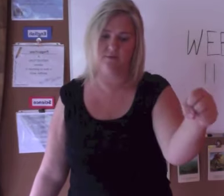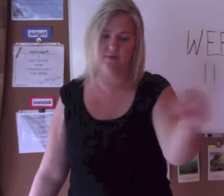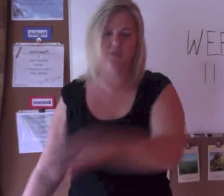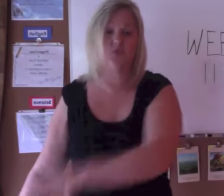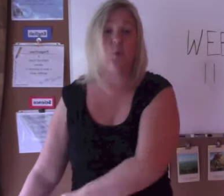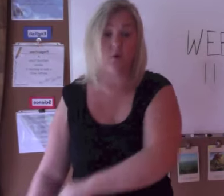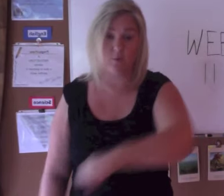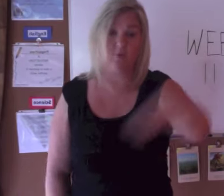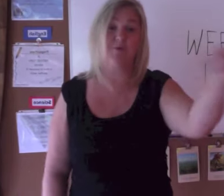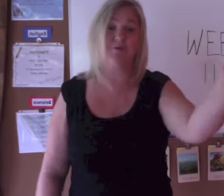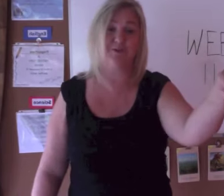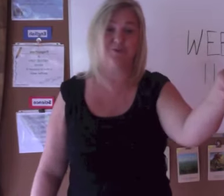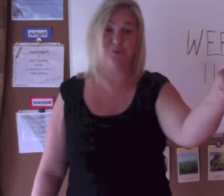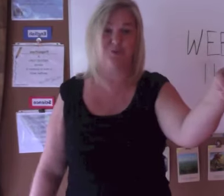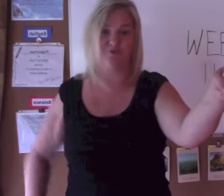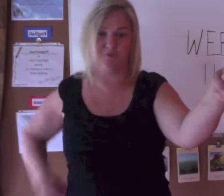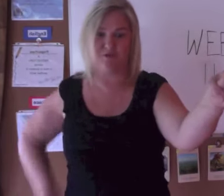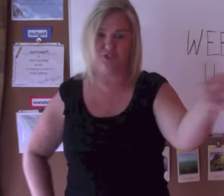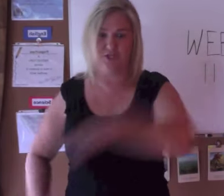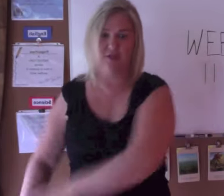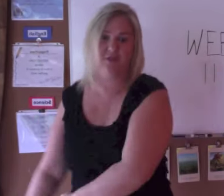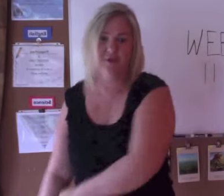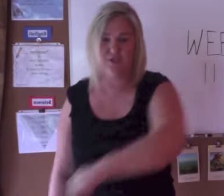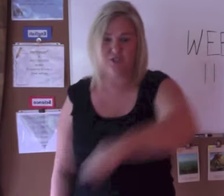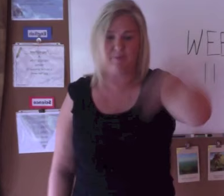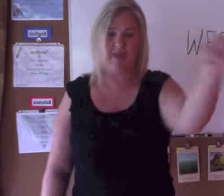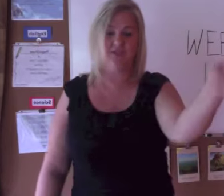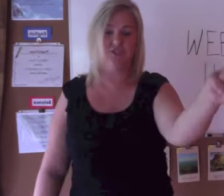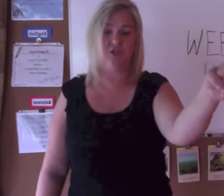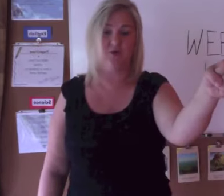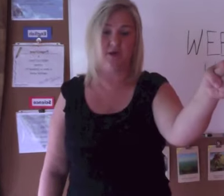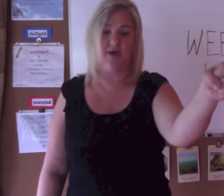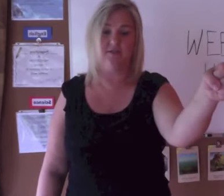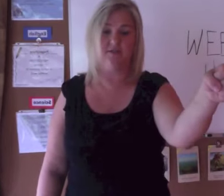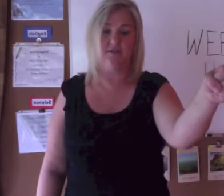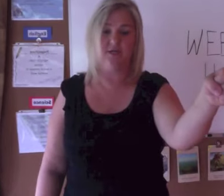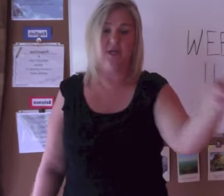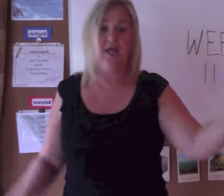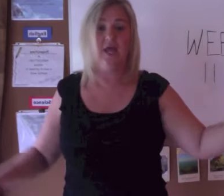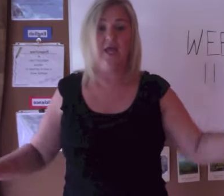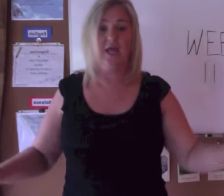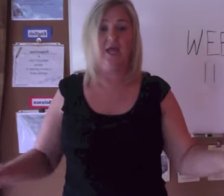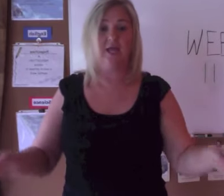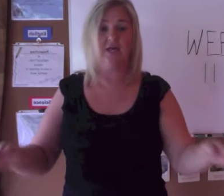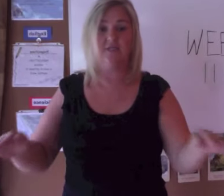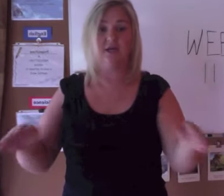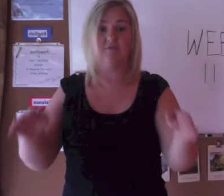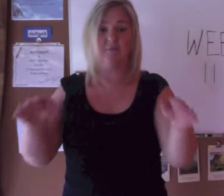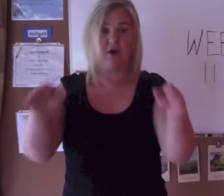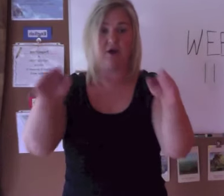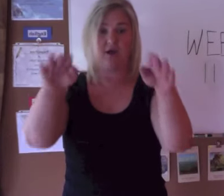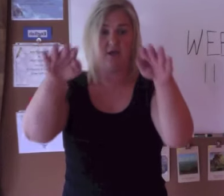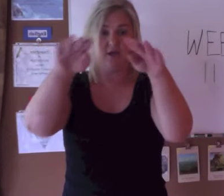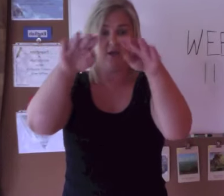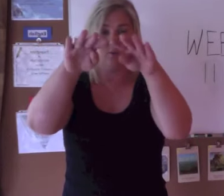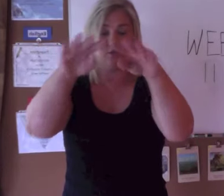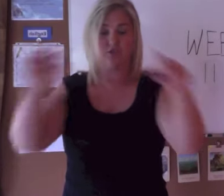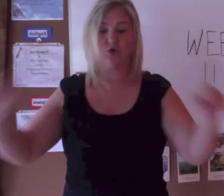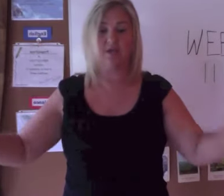a sword. We're removing a sword from our sheath. Japan's shoguns. Incas of America. And here we're just tracing